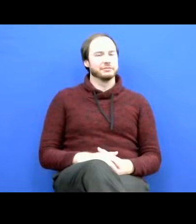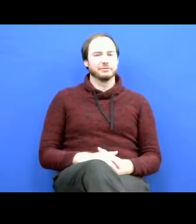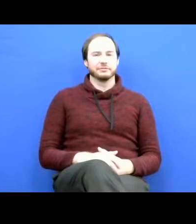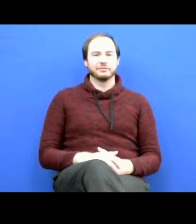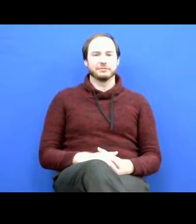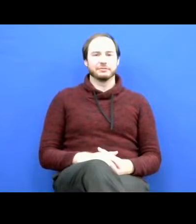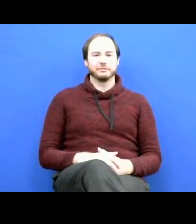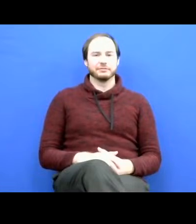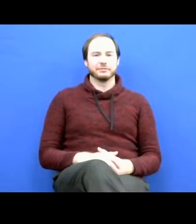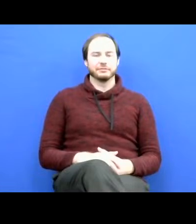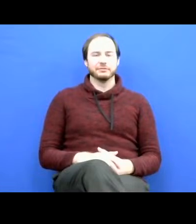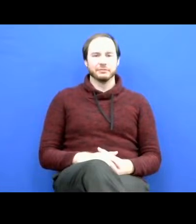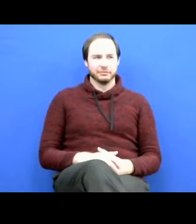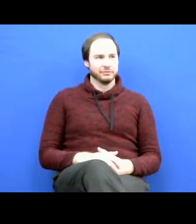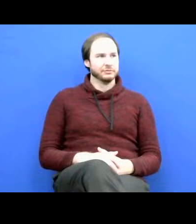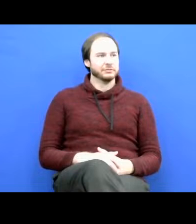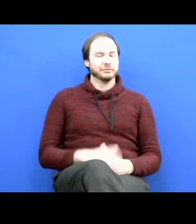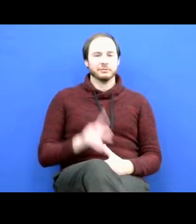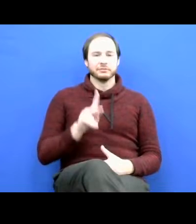We have Kevin.